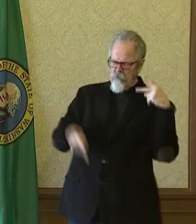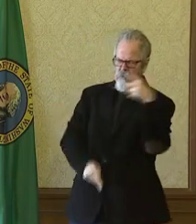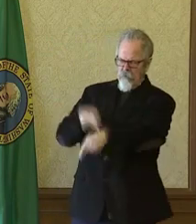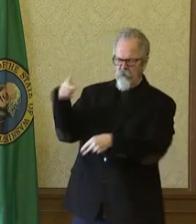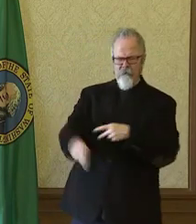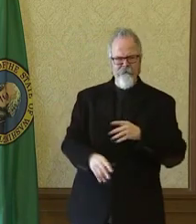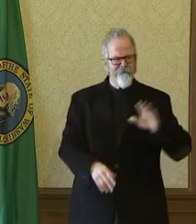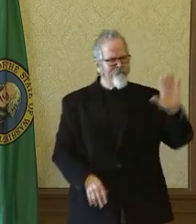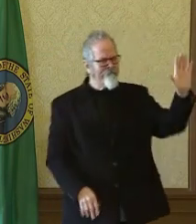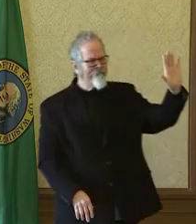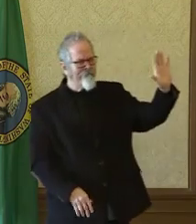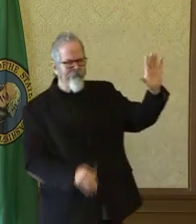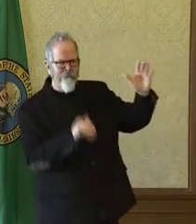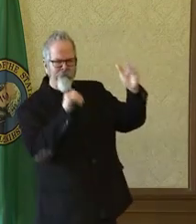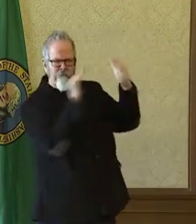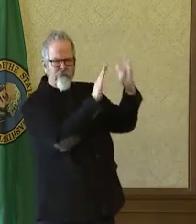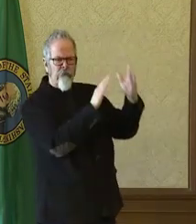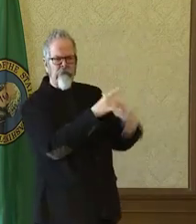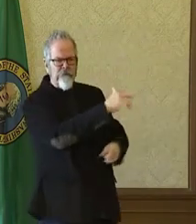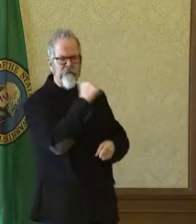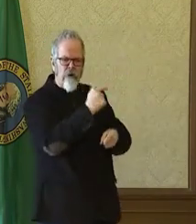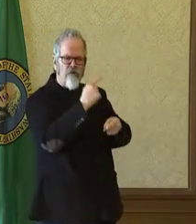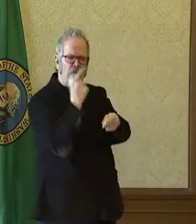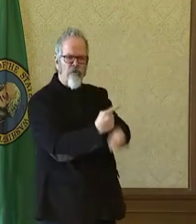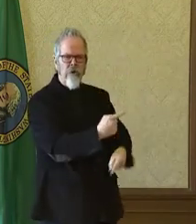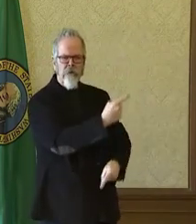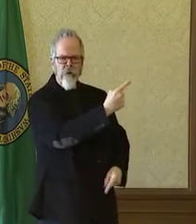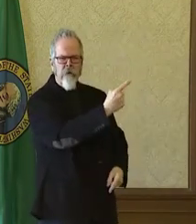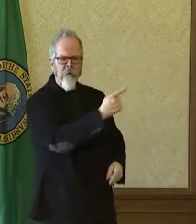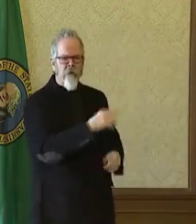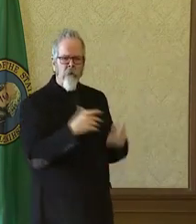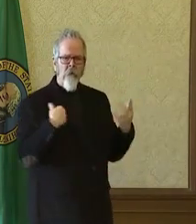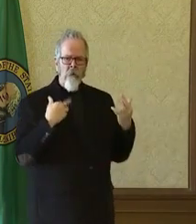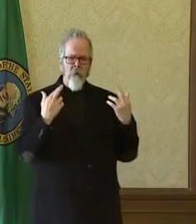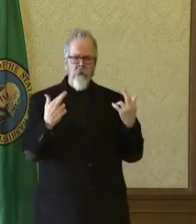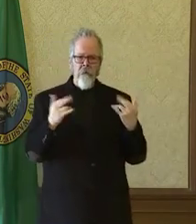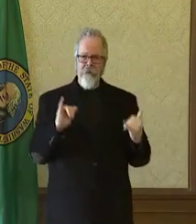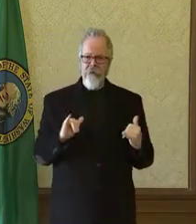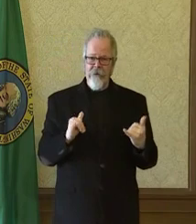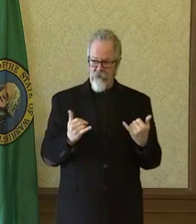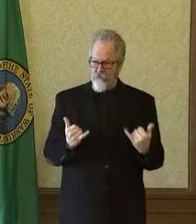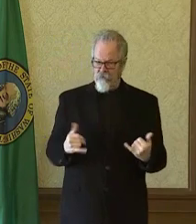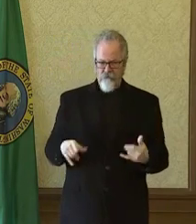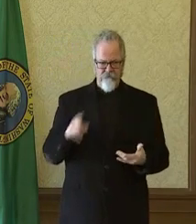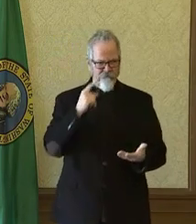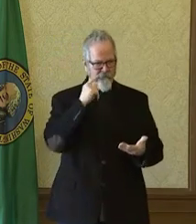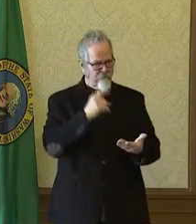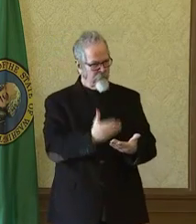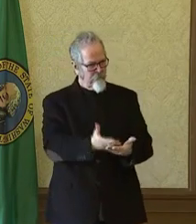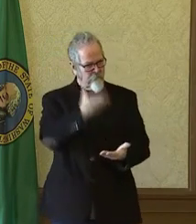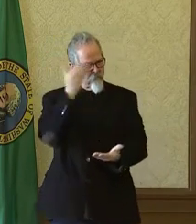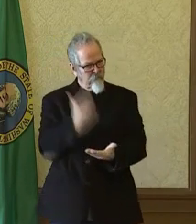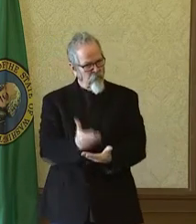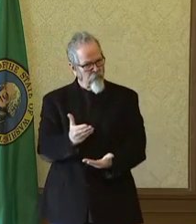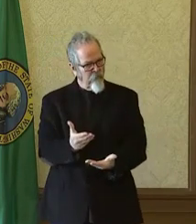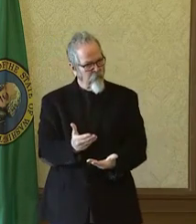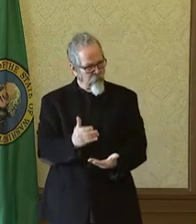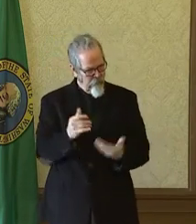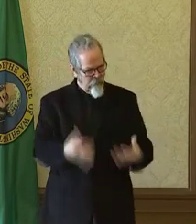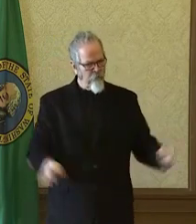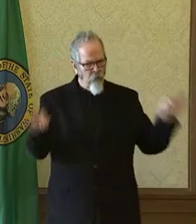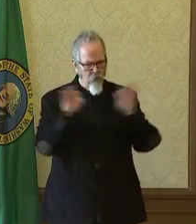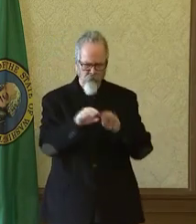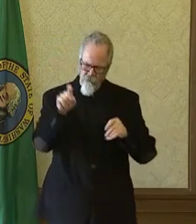this darkness. In answer to your question, look, all of these challenges we have with